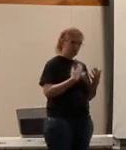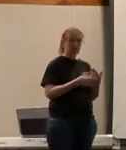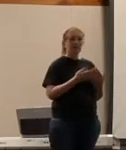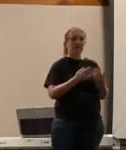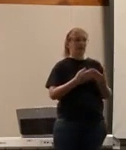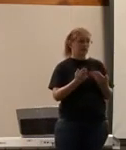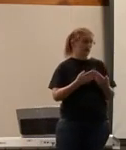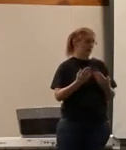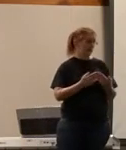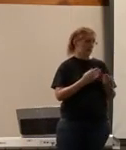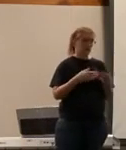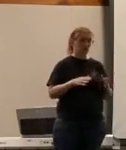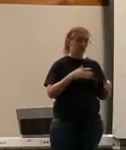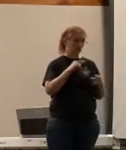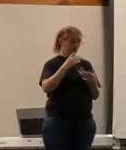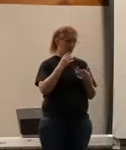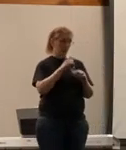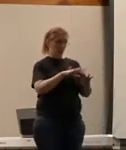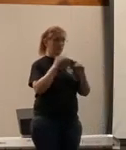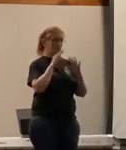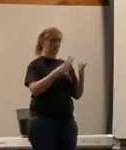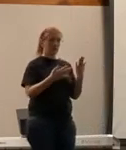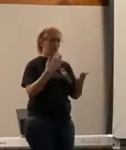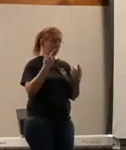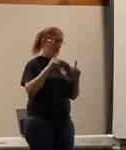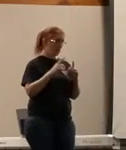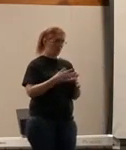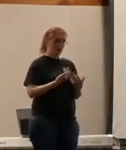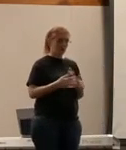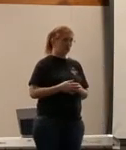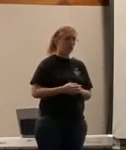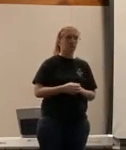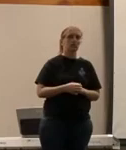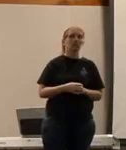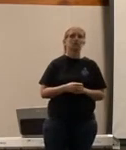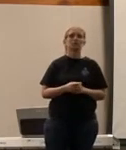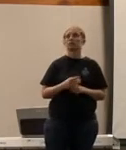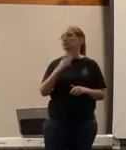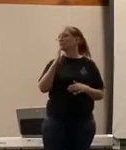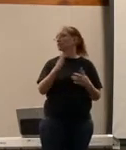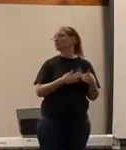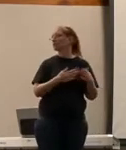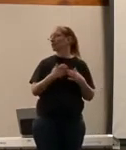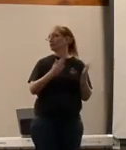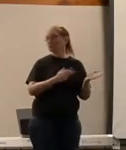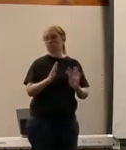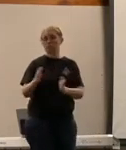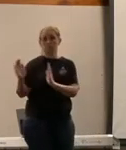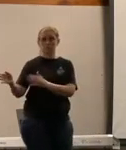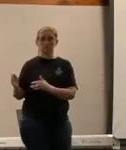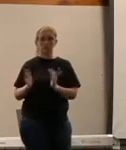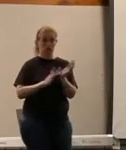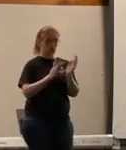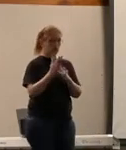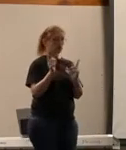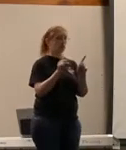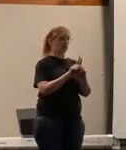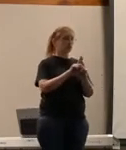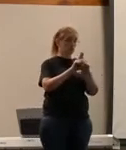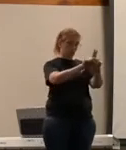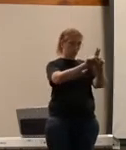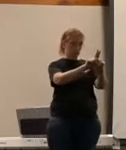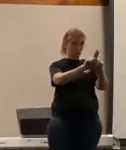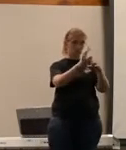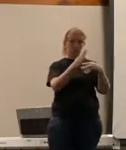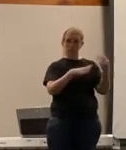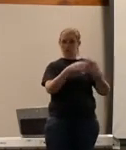I must be getting some blessing, like Jason was saying. Something's happening in your life. Can I tell you something? No matter what road you're on, Jesus is walking with you right